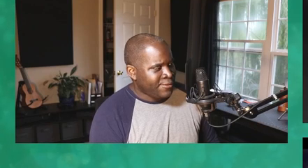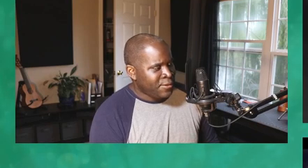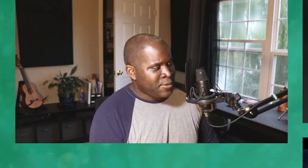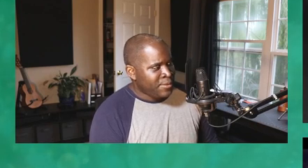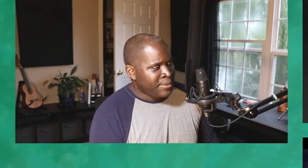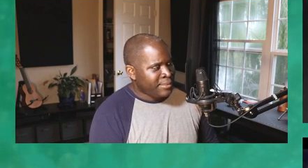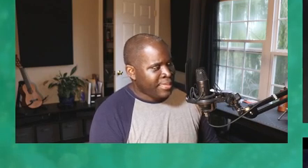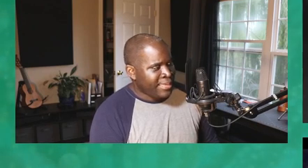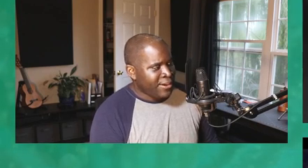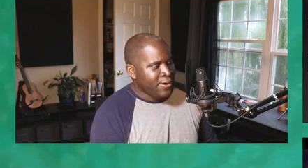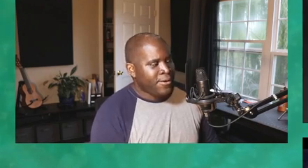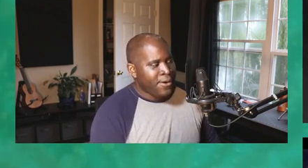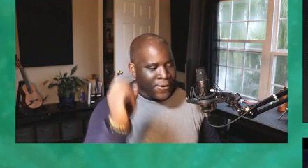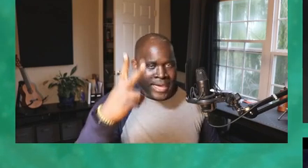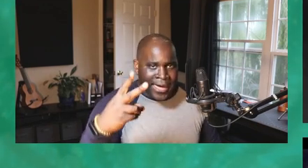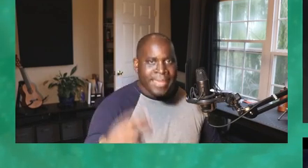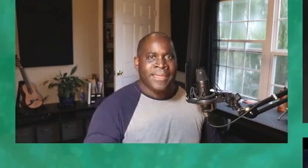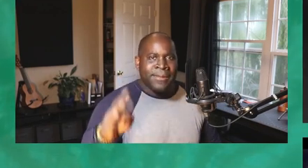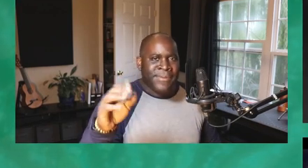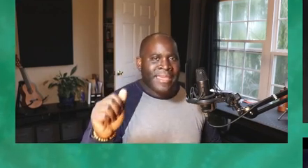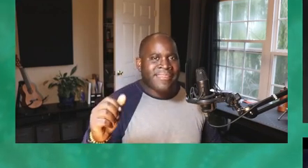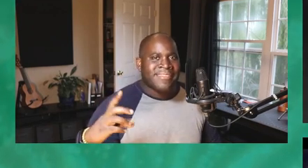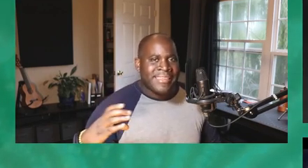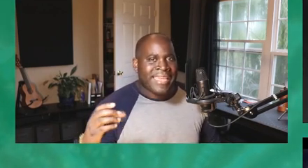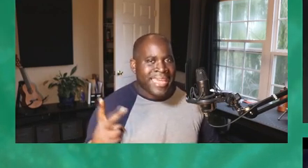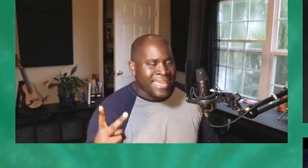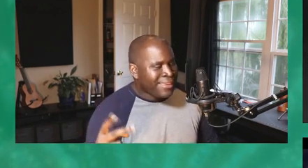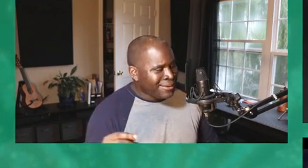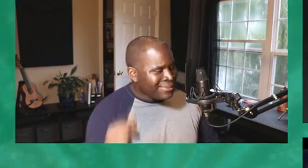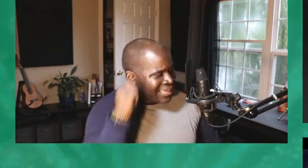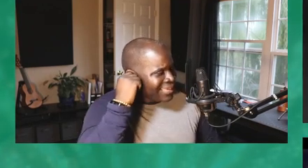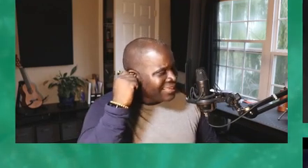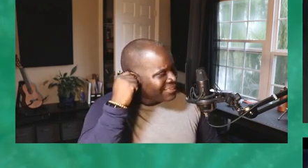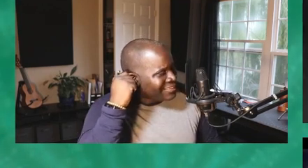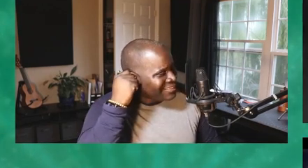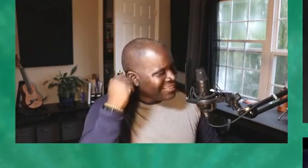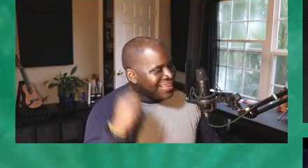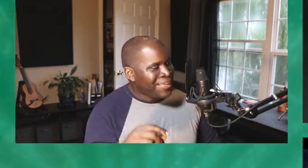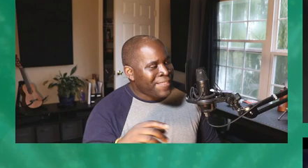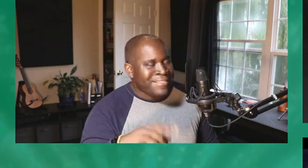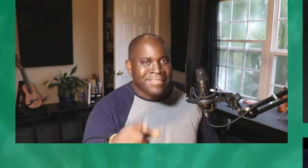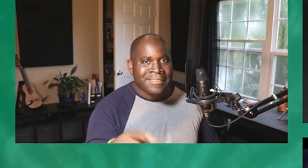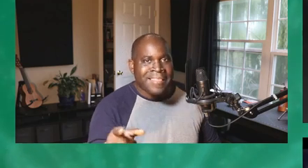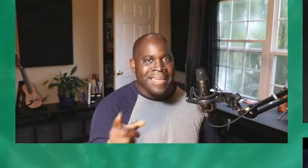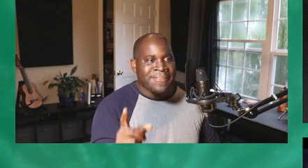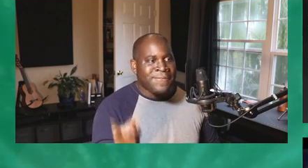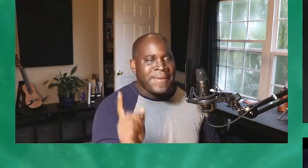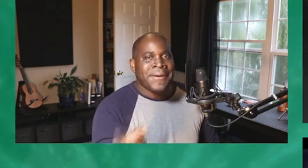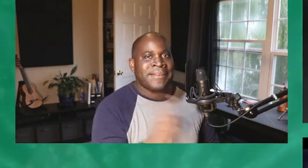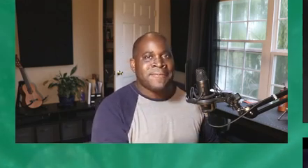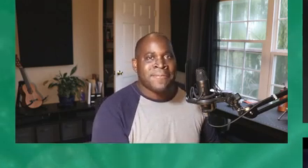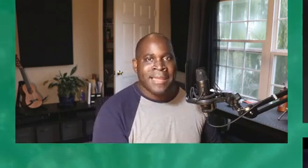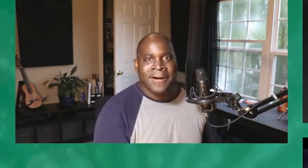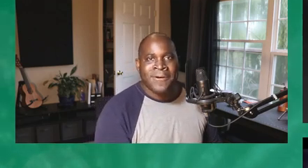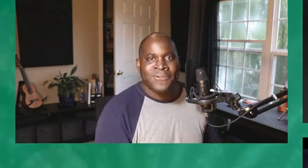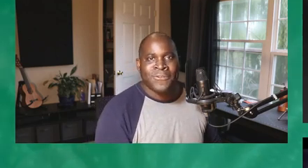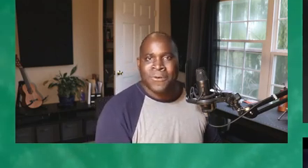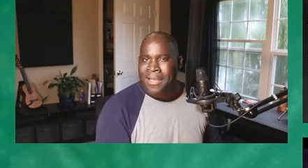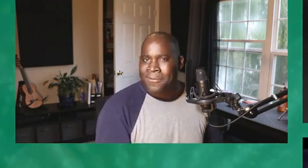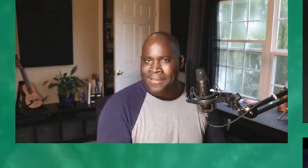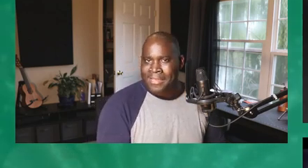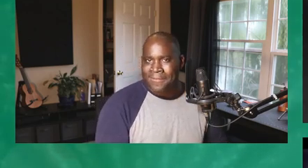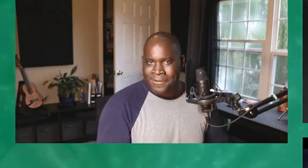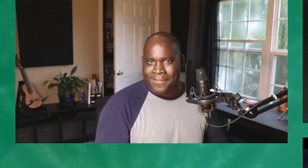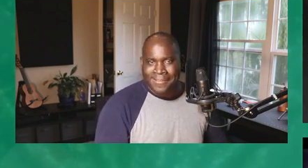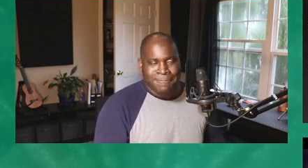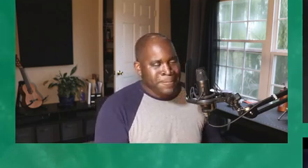And like, okay, B-A-C-K, like that is very different from how General